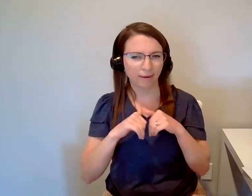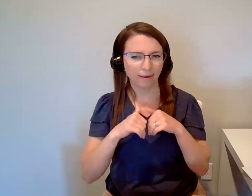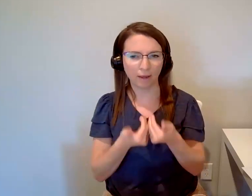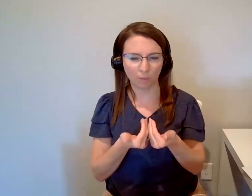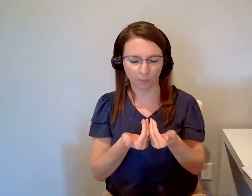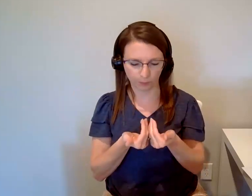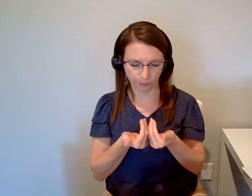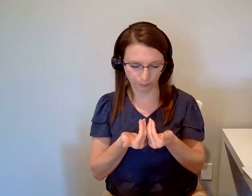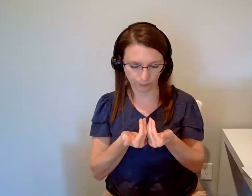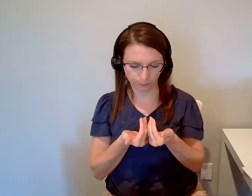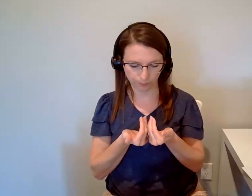how.